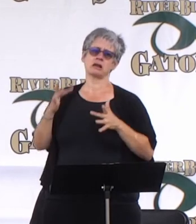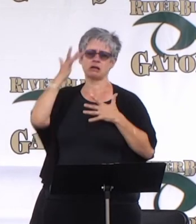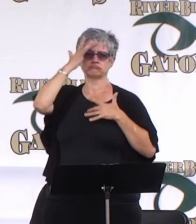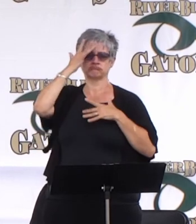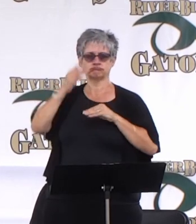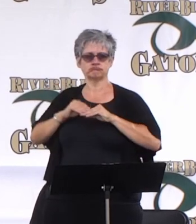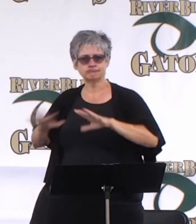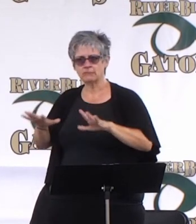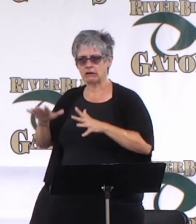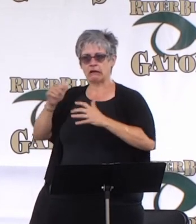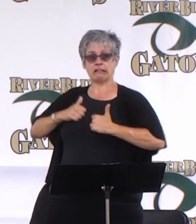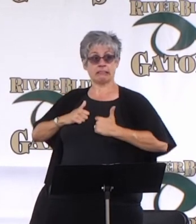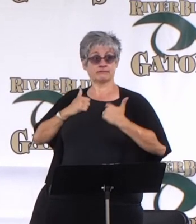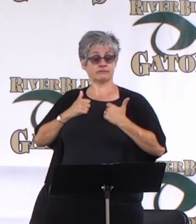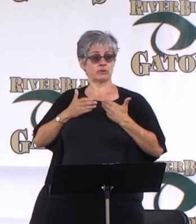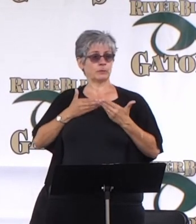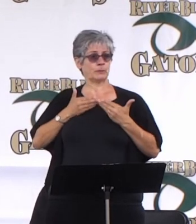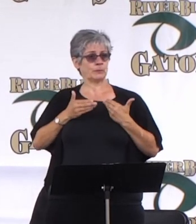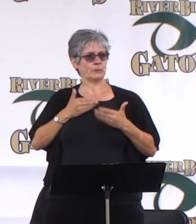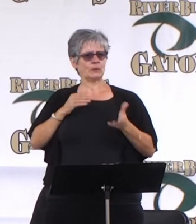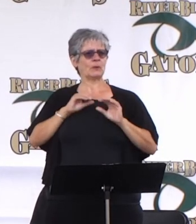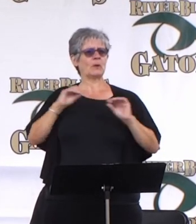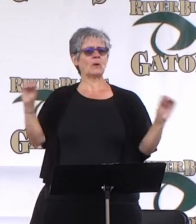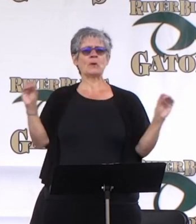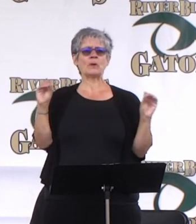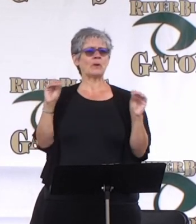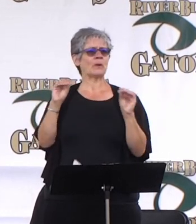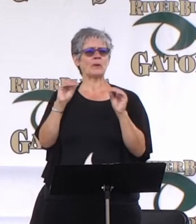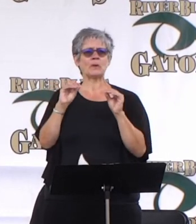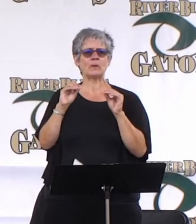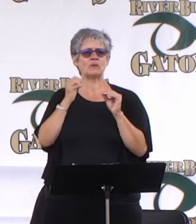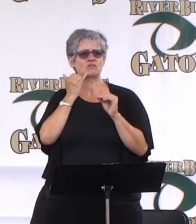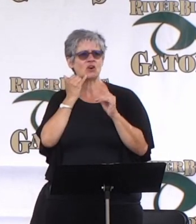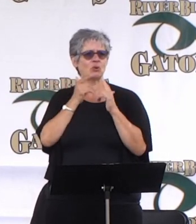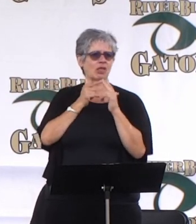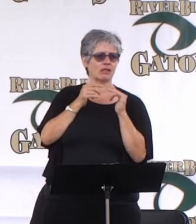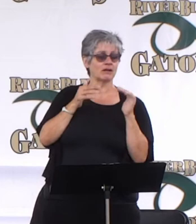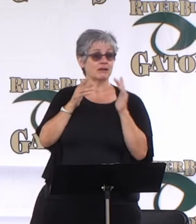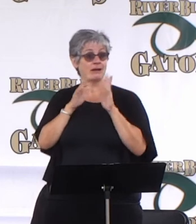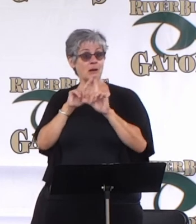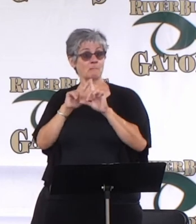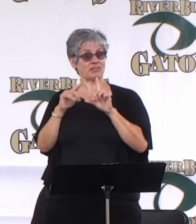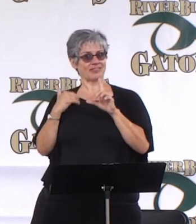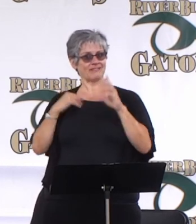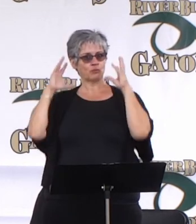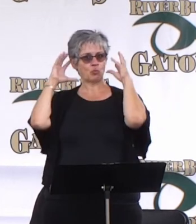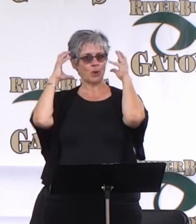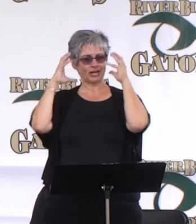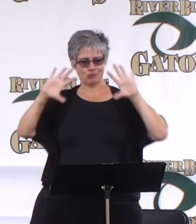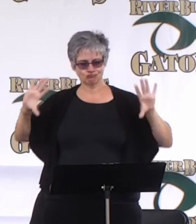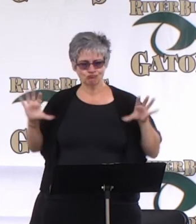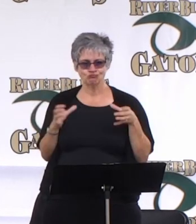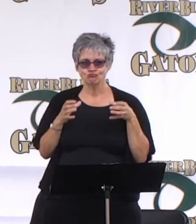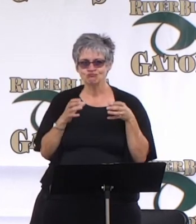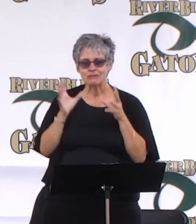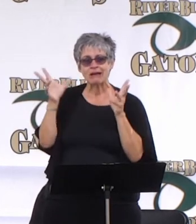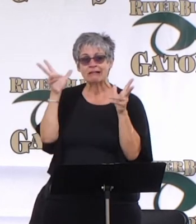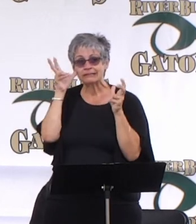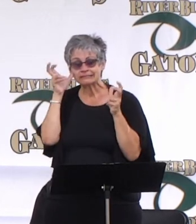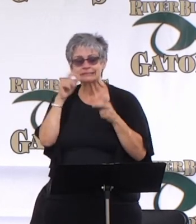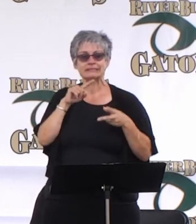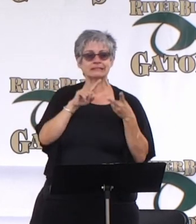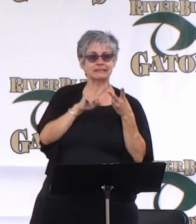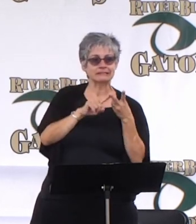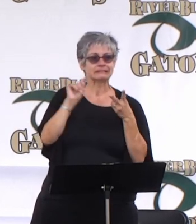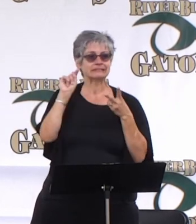social media, but they gathered around their radios for fireside chats, and they bought the first televisions. They grew up during the Great